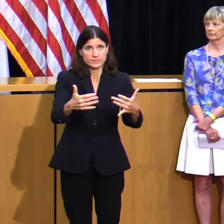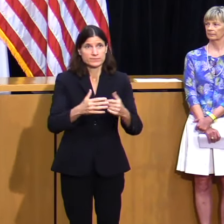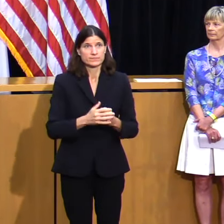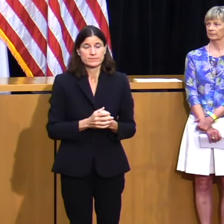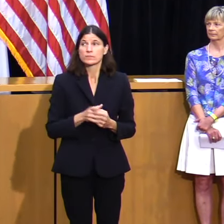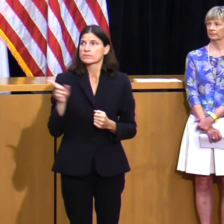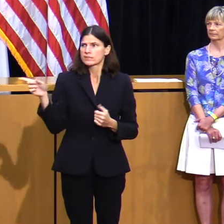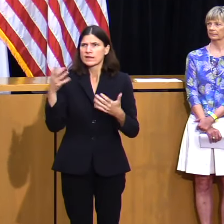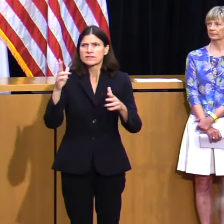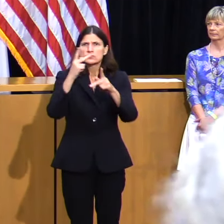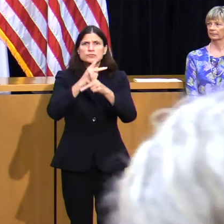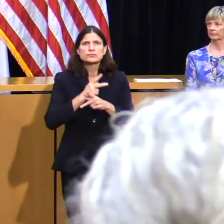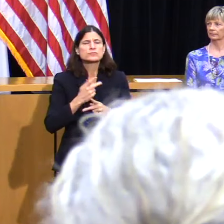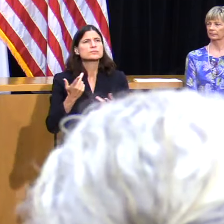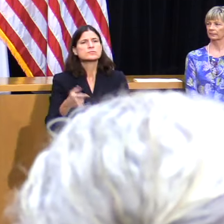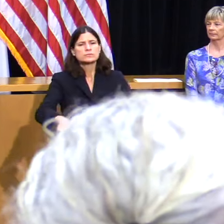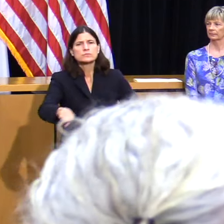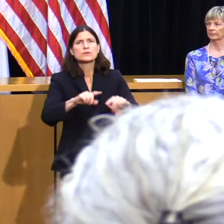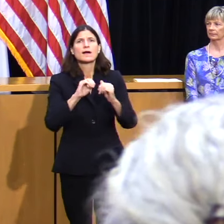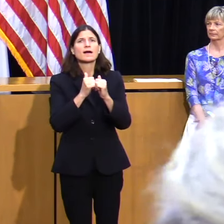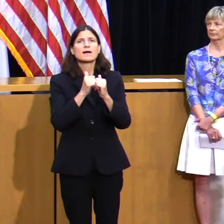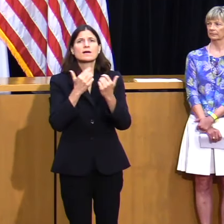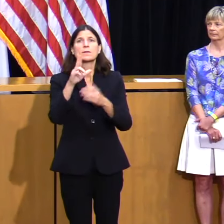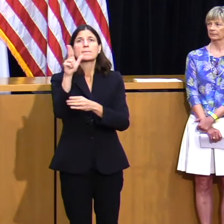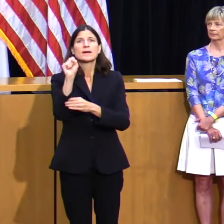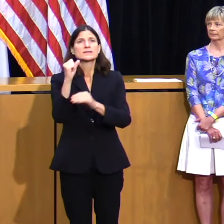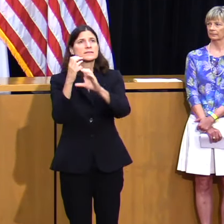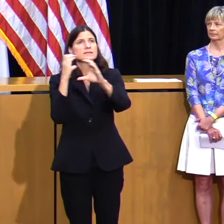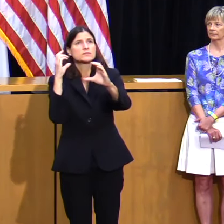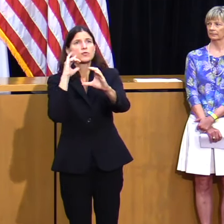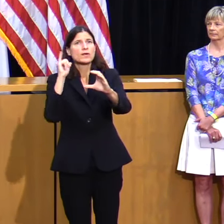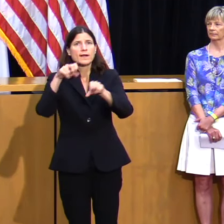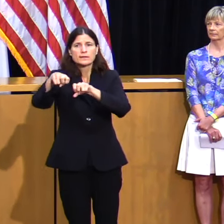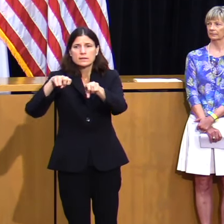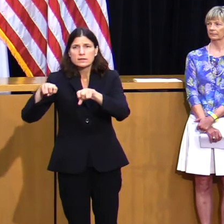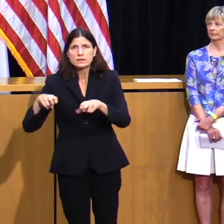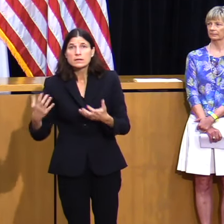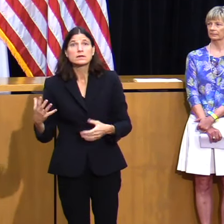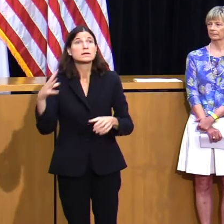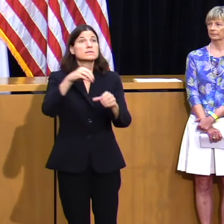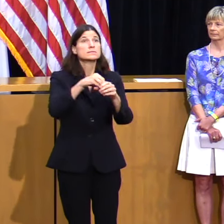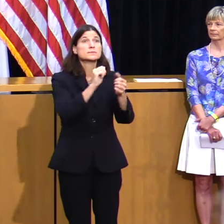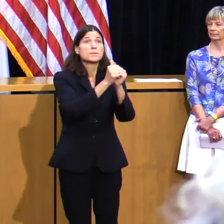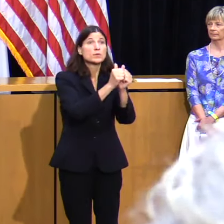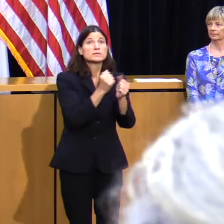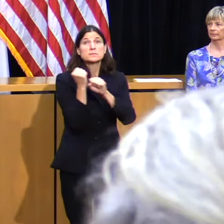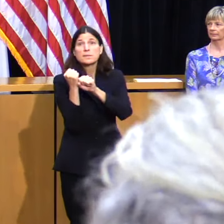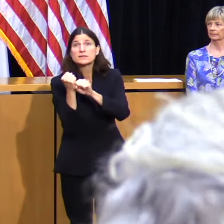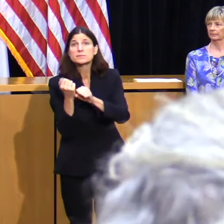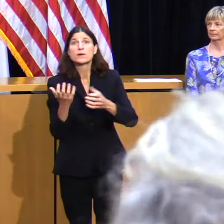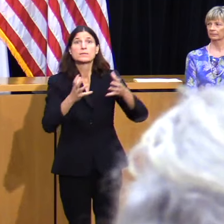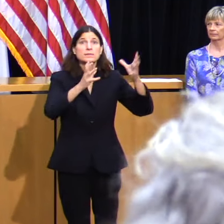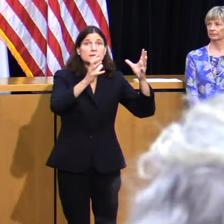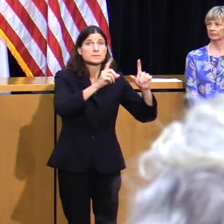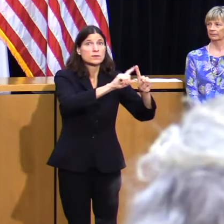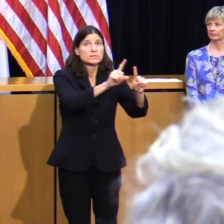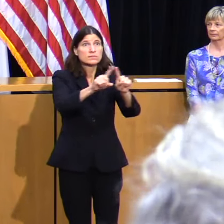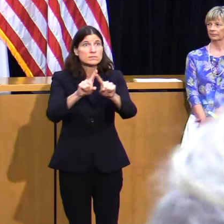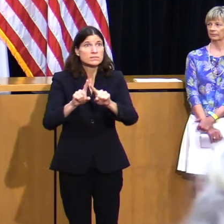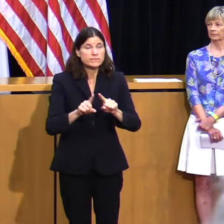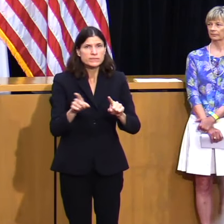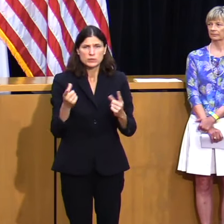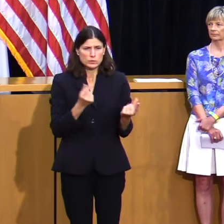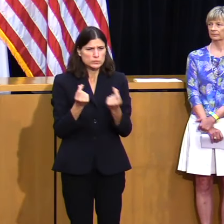and, of course, classroom configuration. We've also made available nearly $1 billion in federal funds on top of a